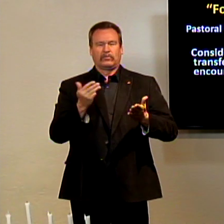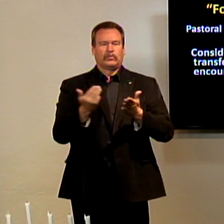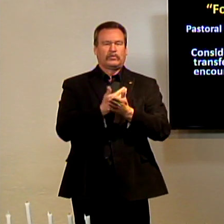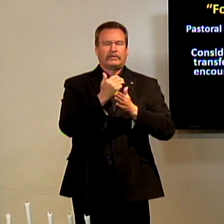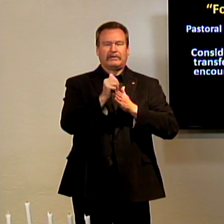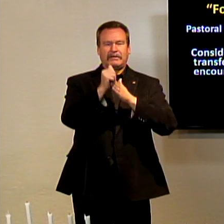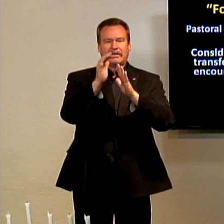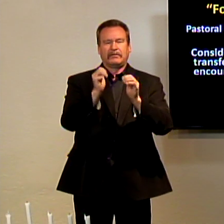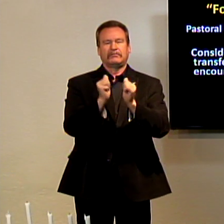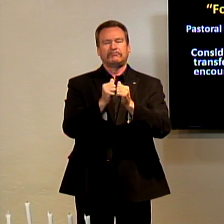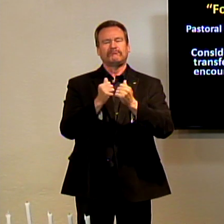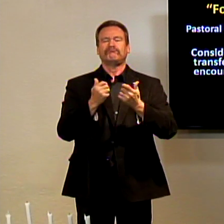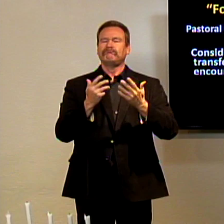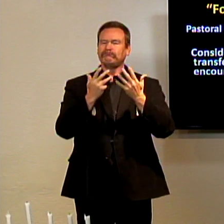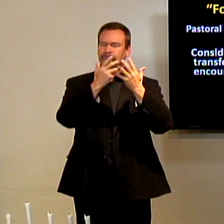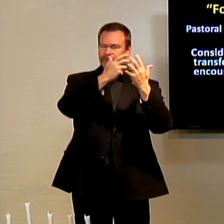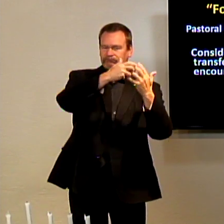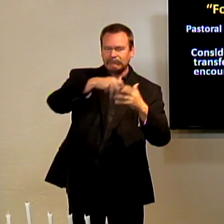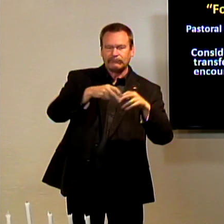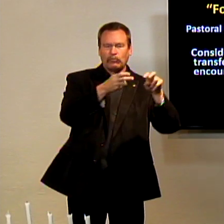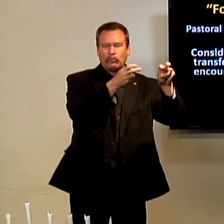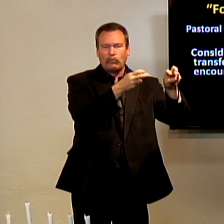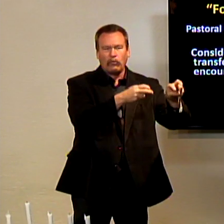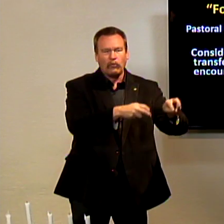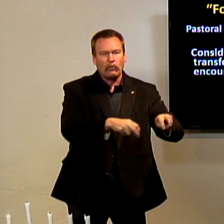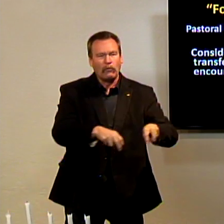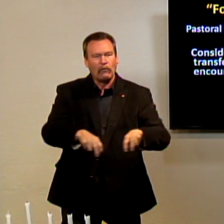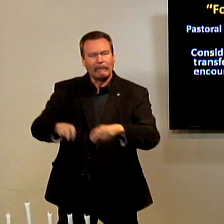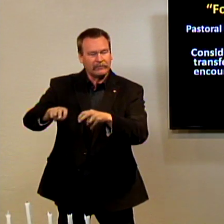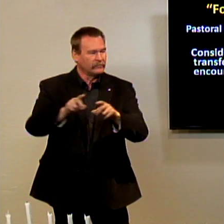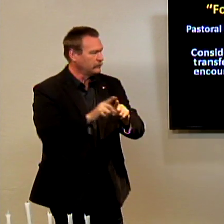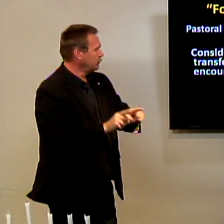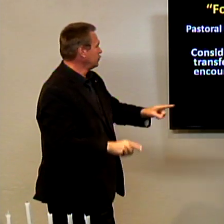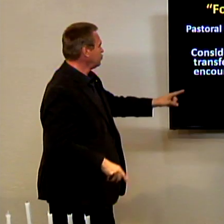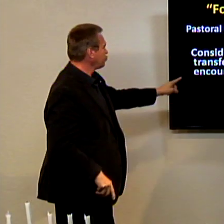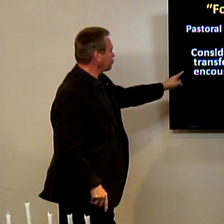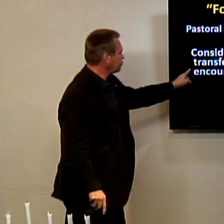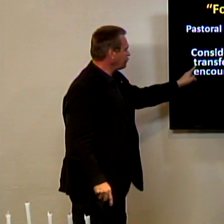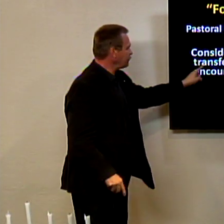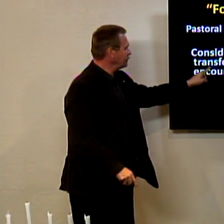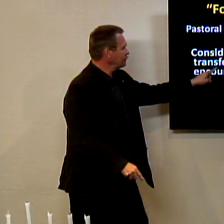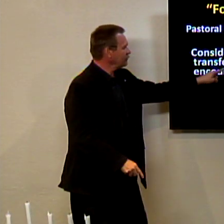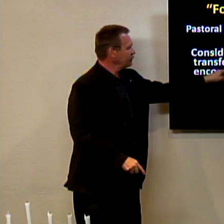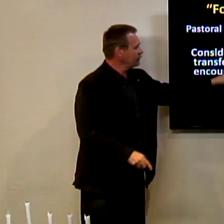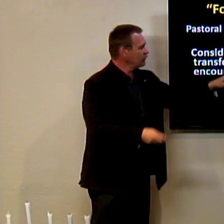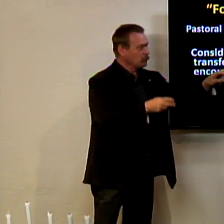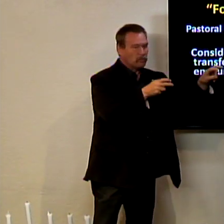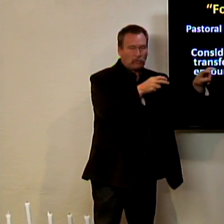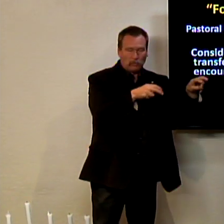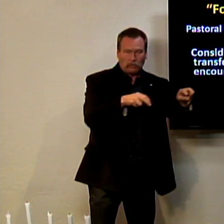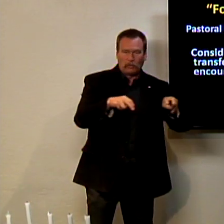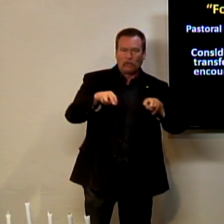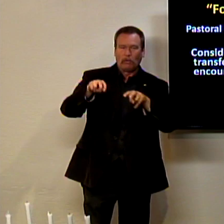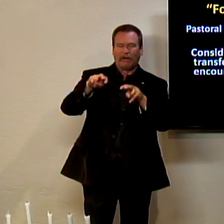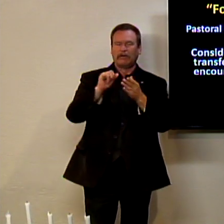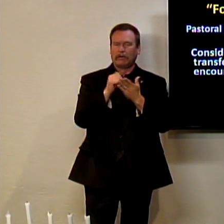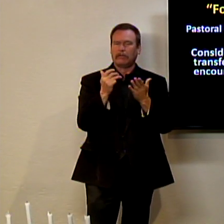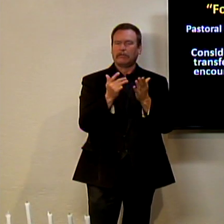I want you to be joyful at this change. I don't want you to be saddened by it, this transition. And like this is talking about, consider the adaptive leadership